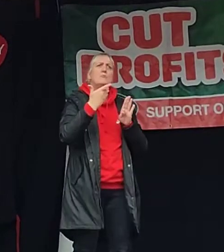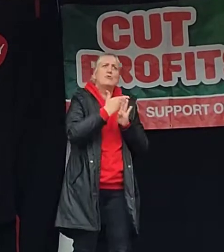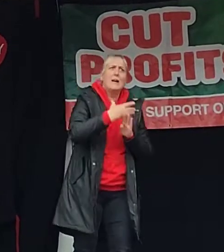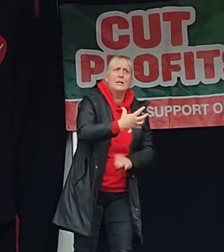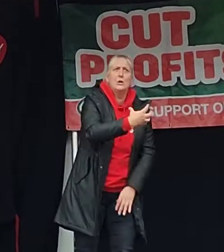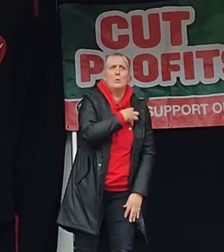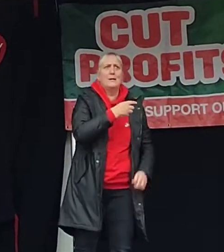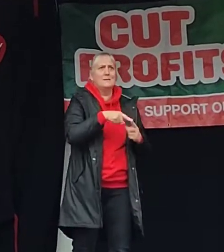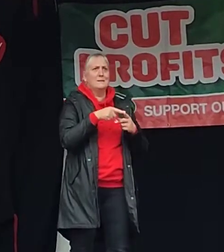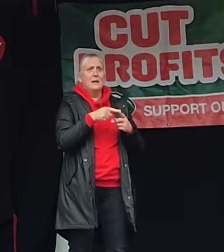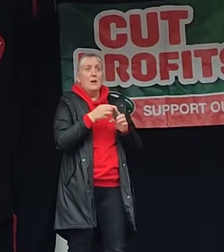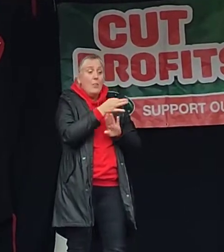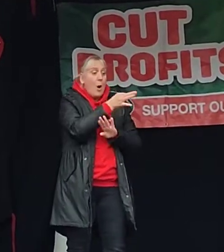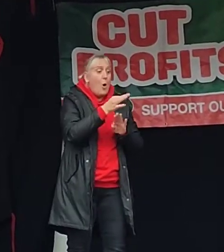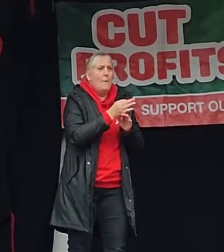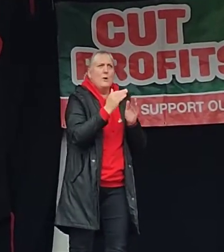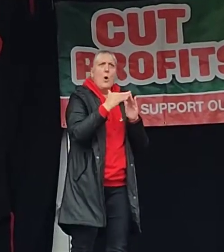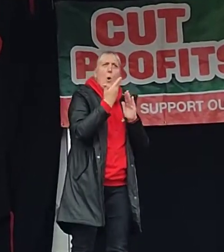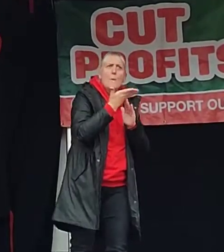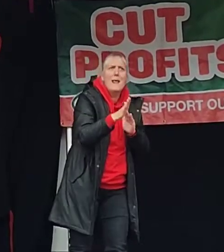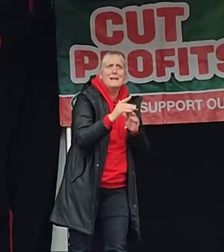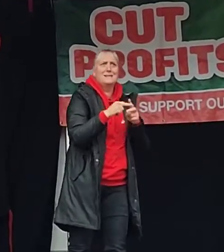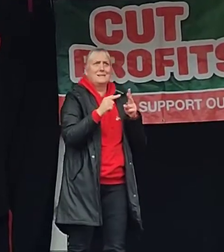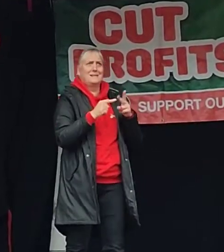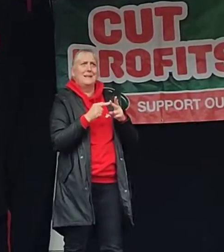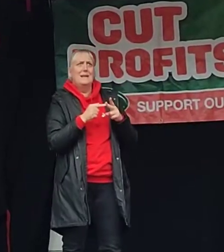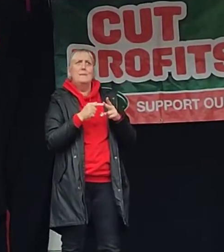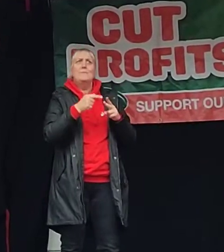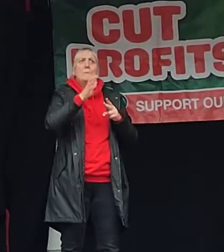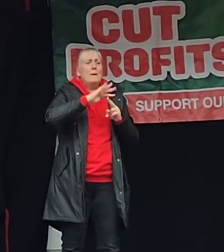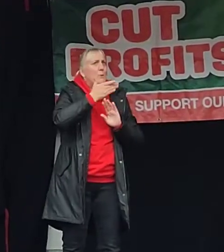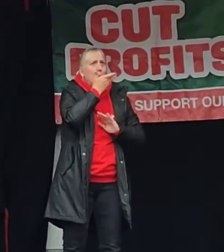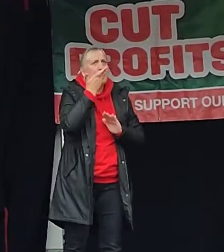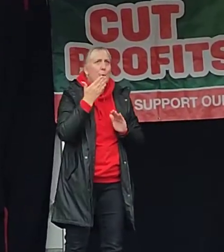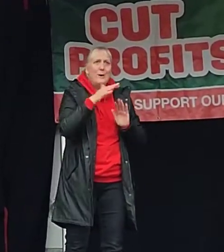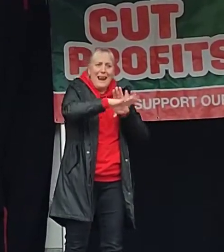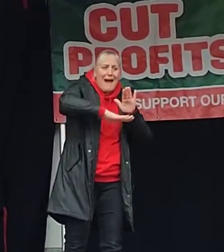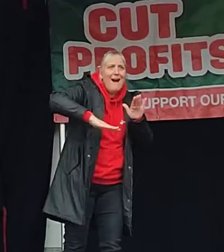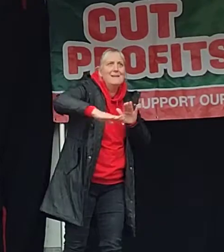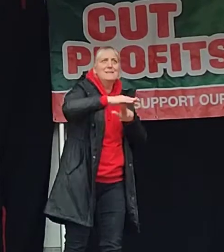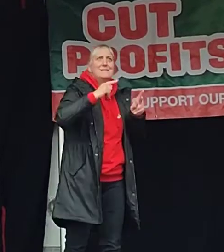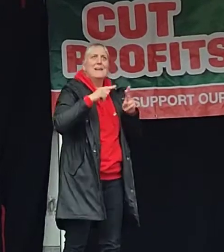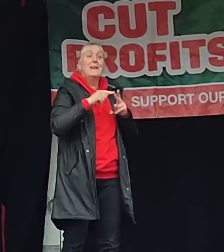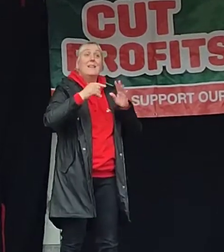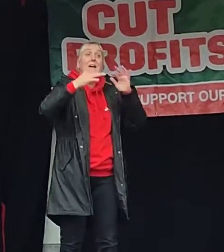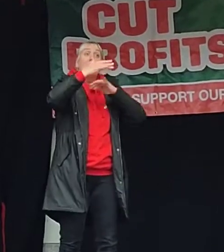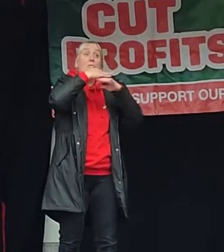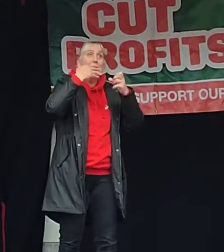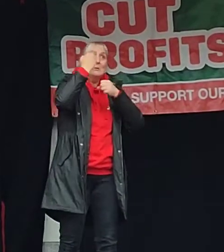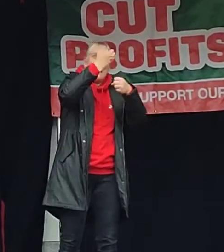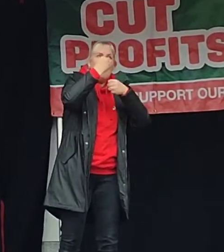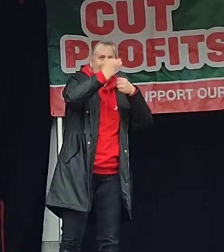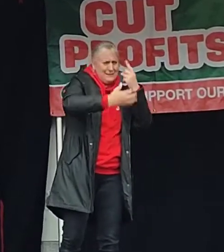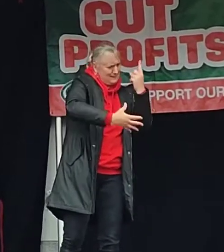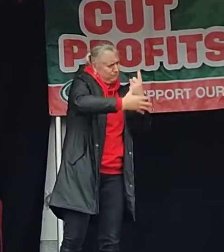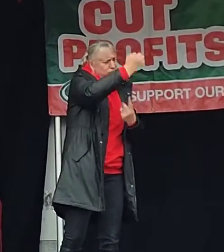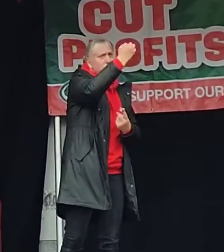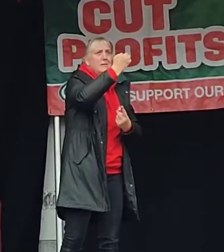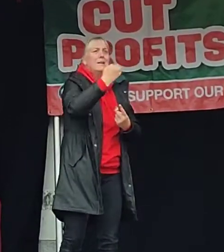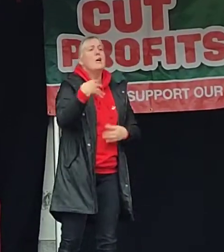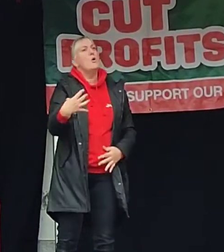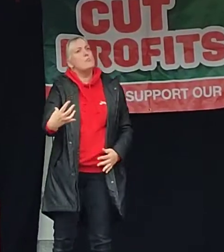urban homeless, the landless people, the environmental campaigners. And as a result, President